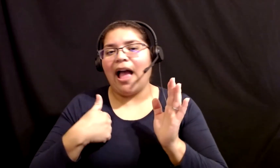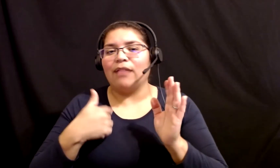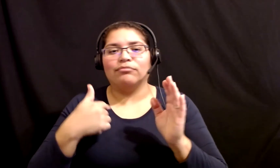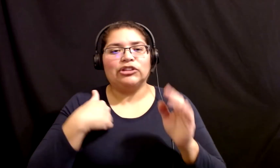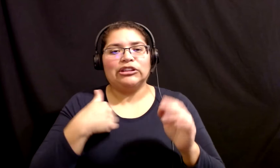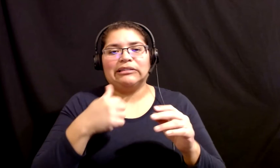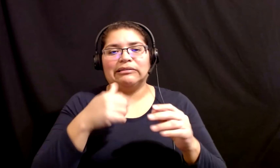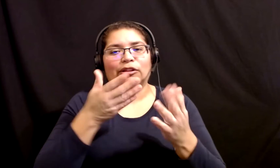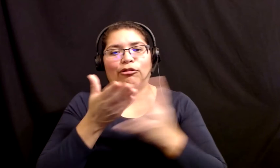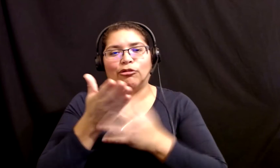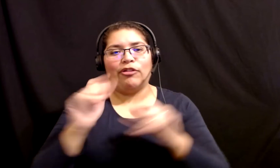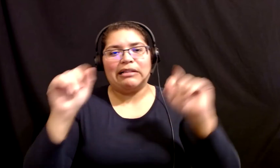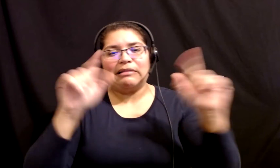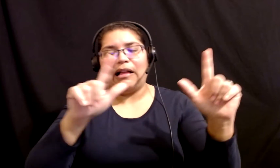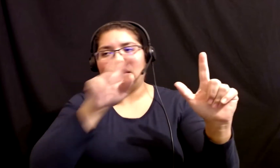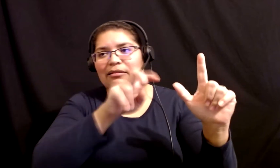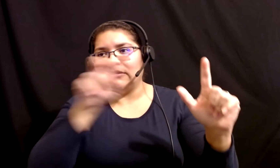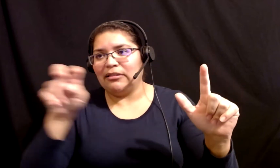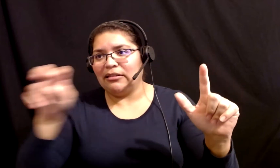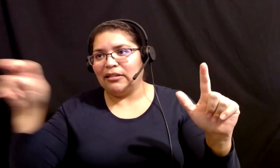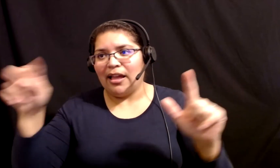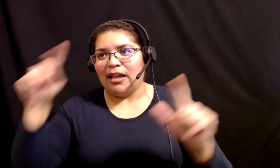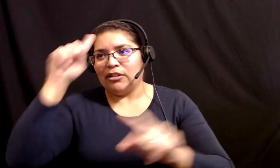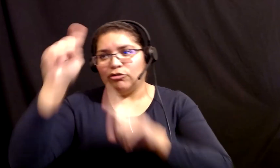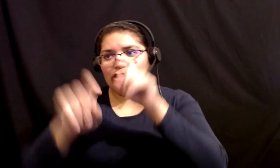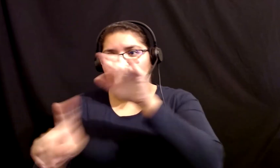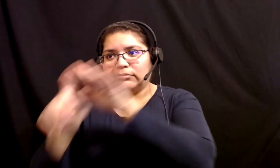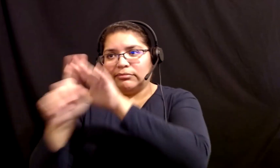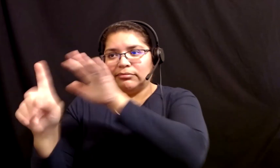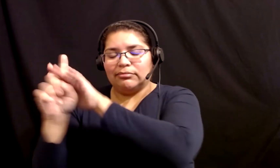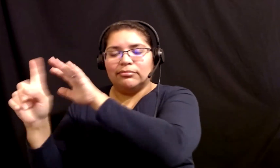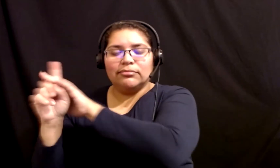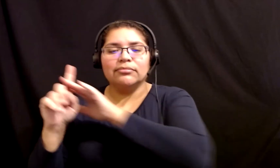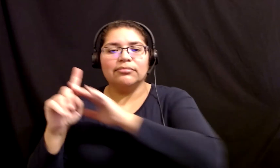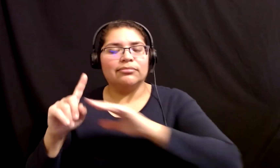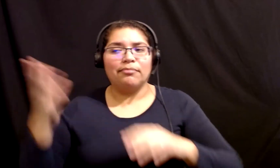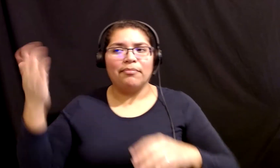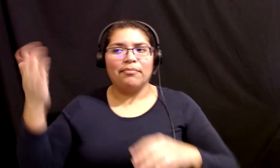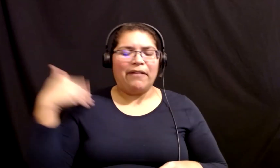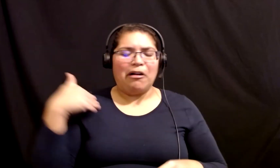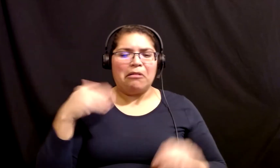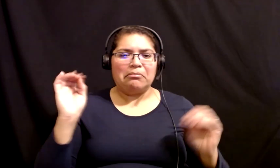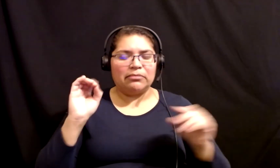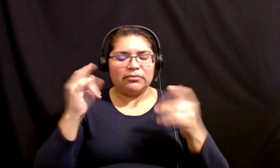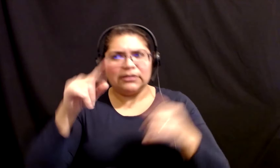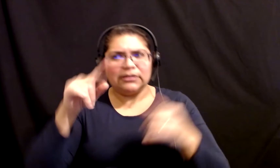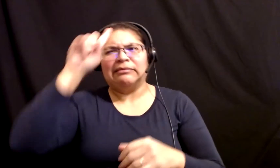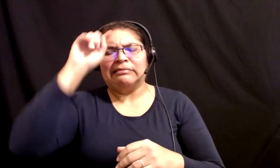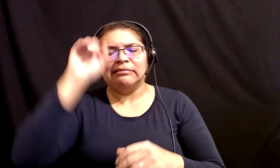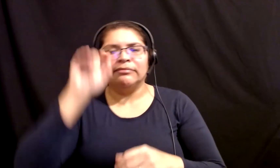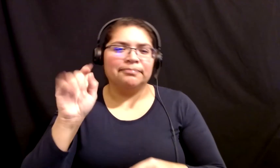these slides a little bit, and then questions occur to me that hadn't occurred to me before.